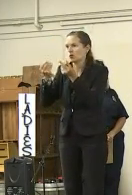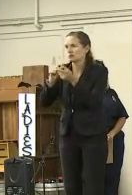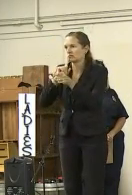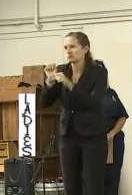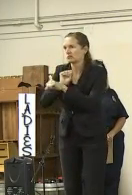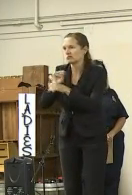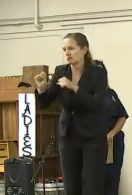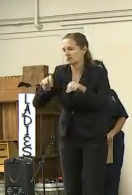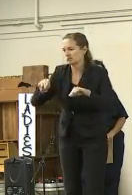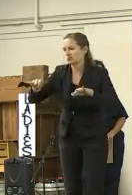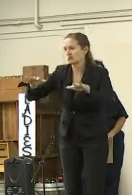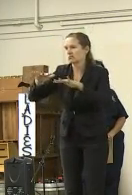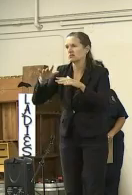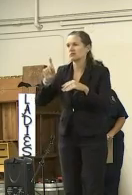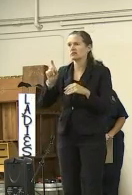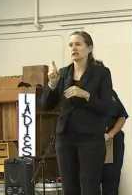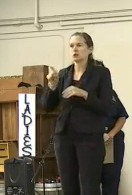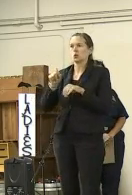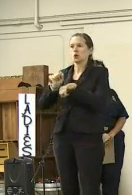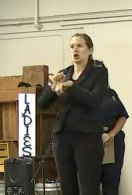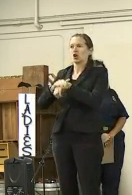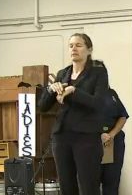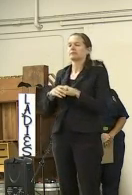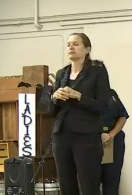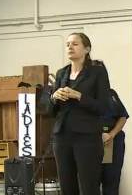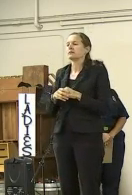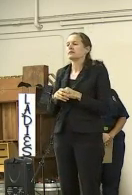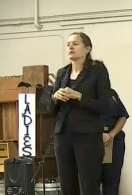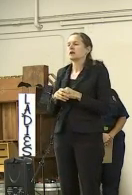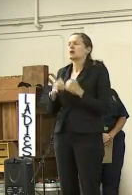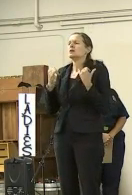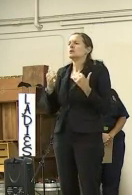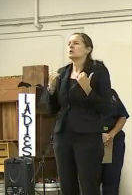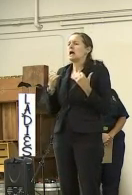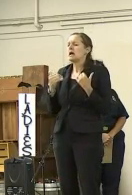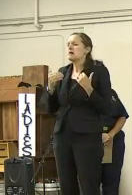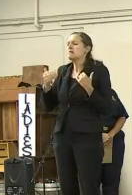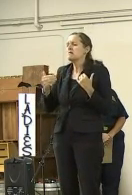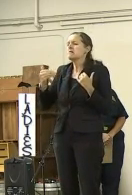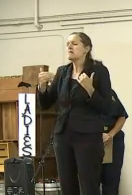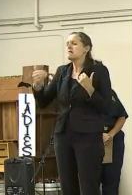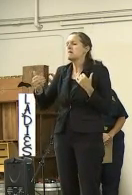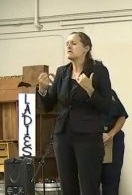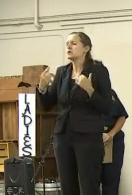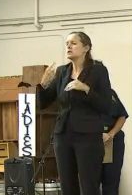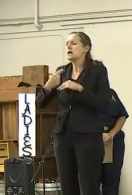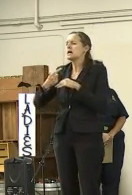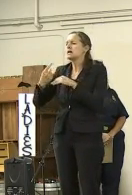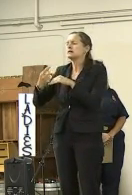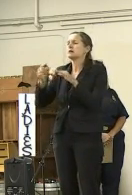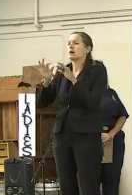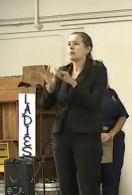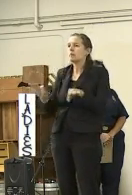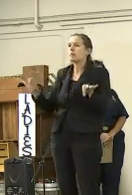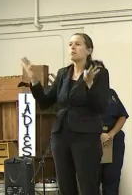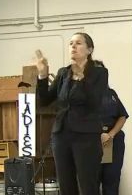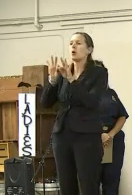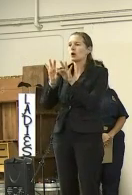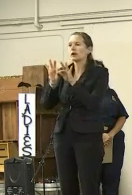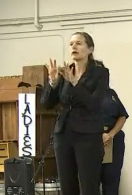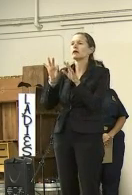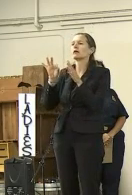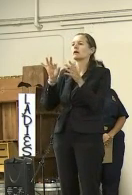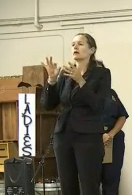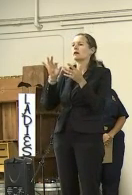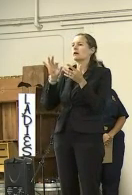out on the fire lines. As you just heard with Chief Waters, next couple of days is very critical on the fire ground operations that we have, especially with the weather